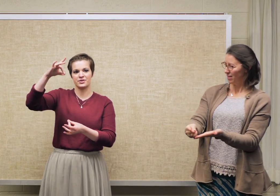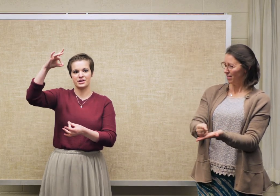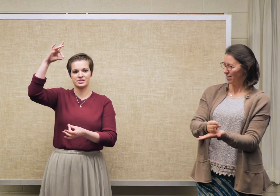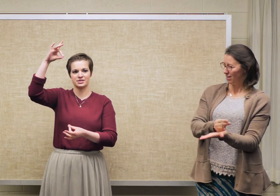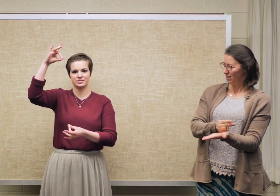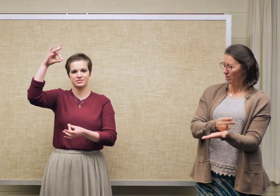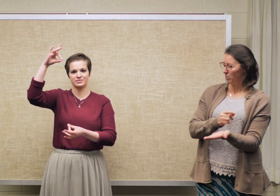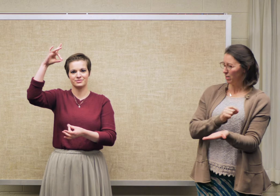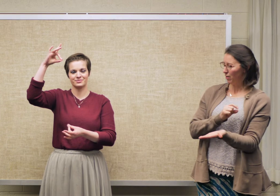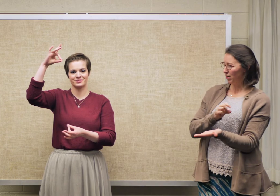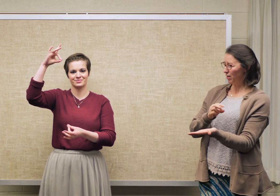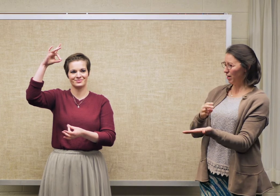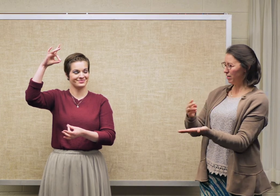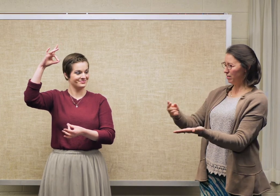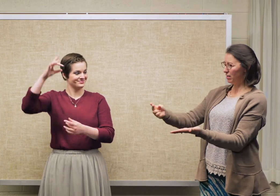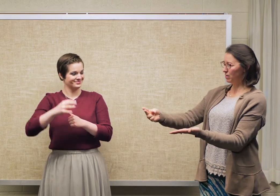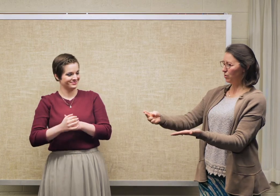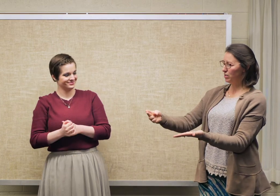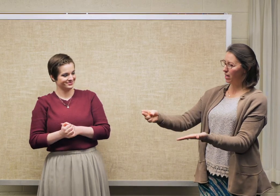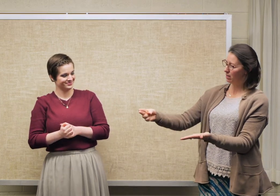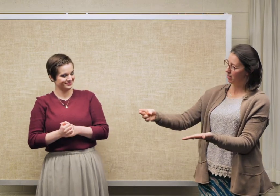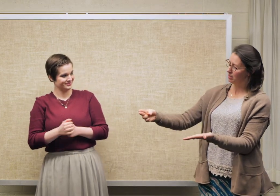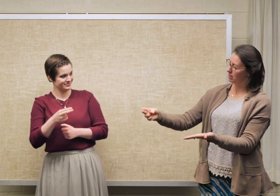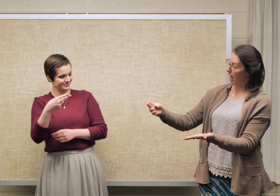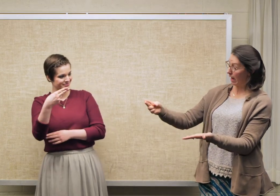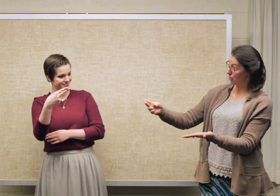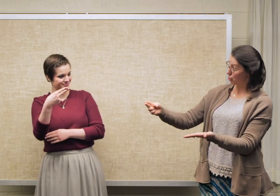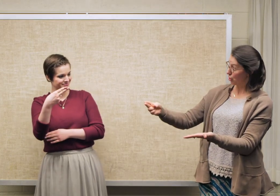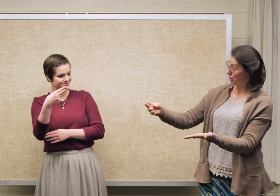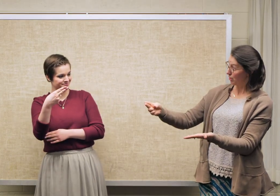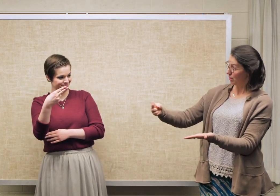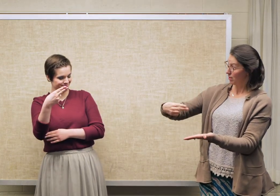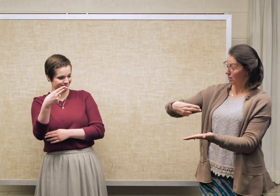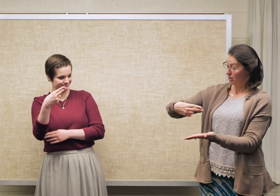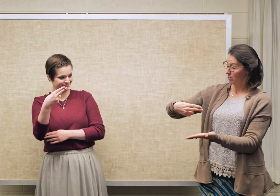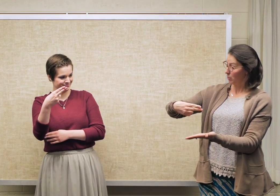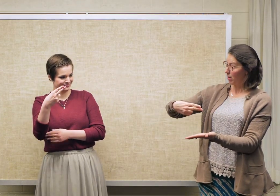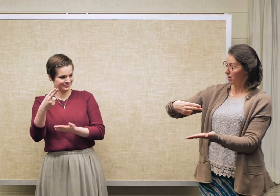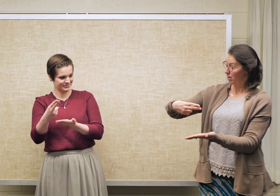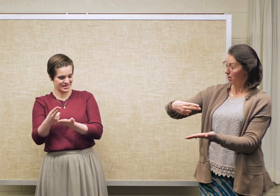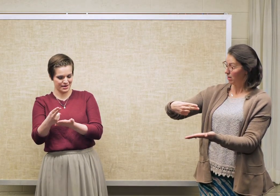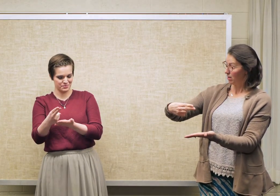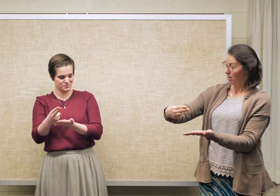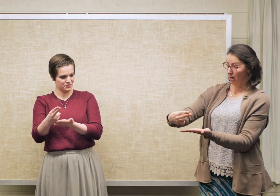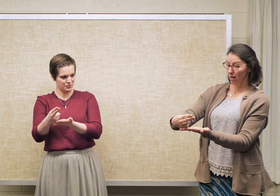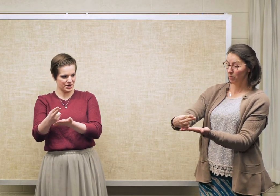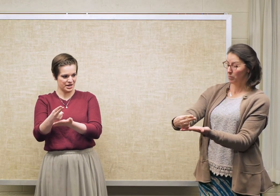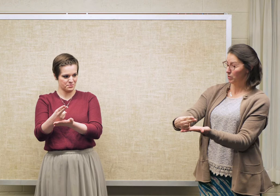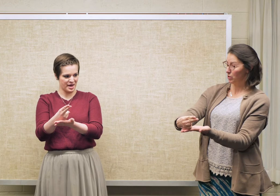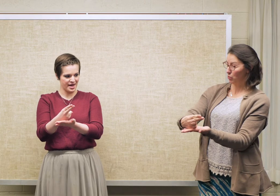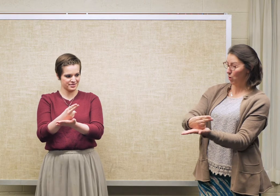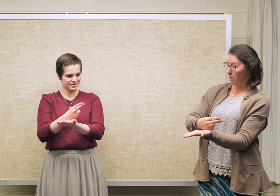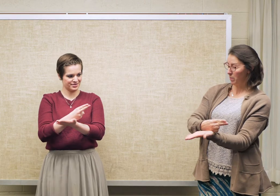Spirit. Let me see if I've got it right, Kelsey. So you take this H mm-hmm. this way. Yep. And bring it back. Swipe it